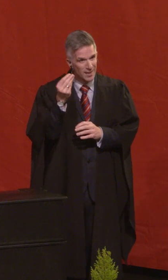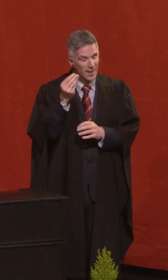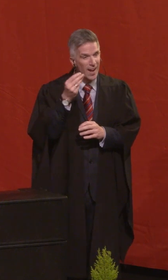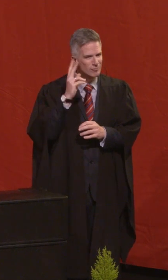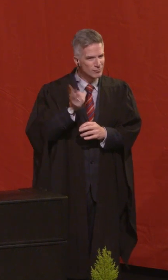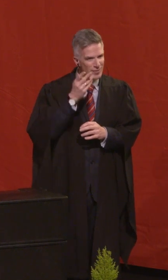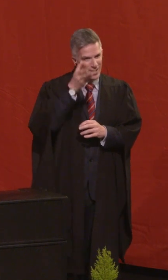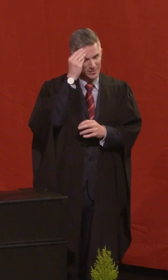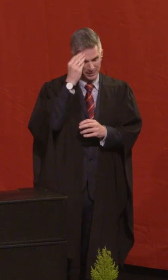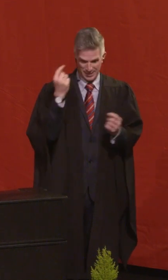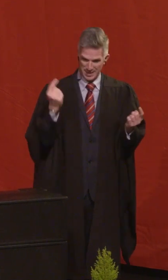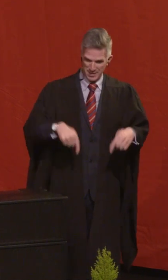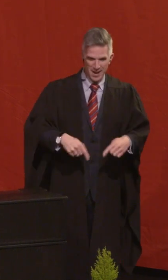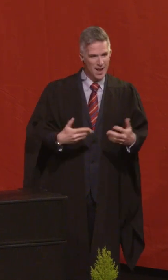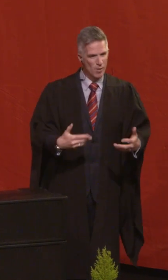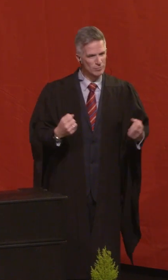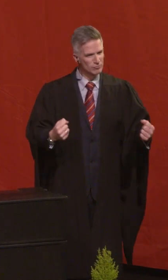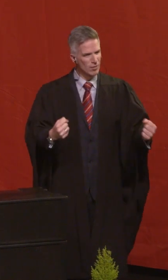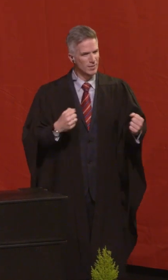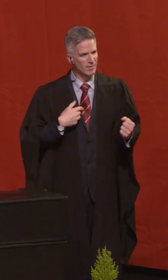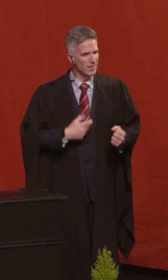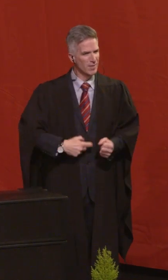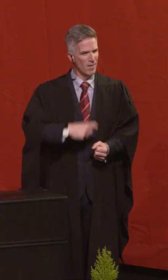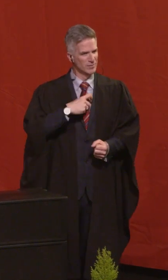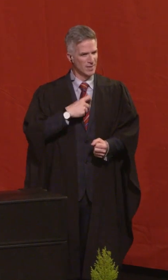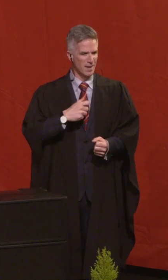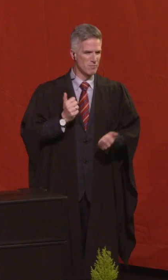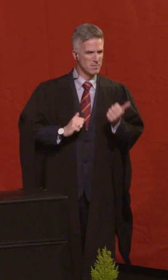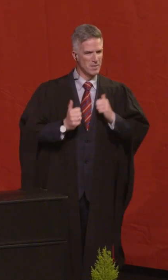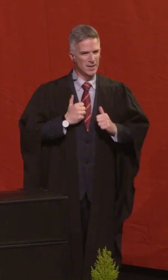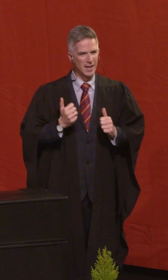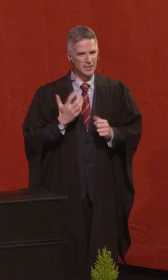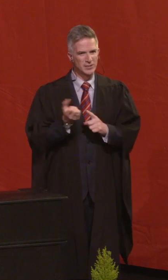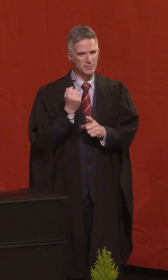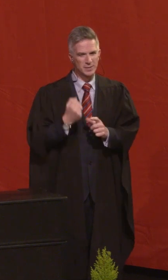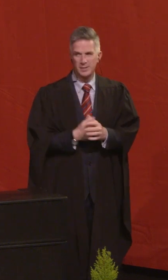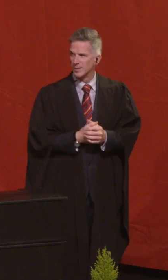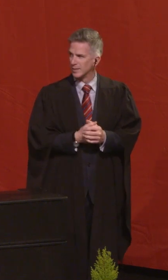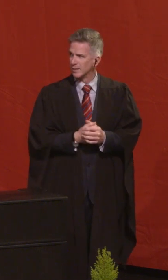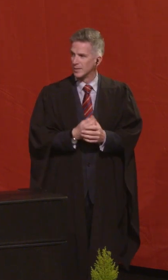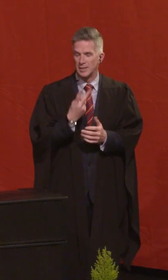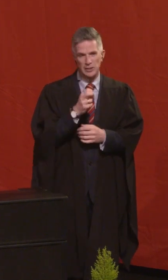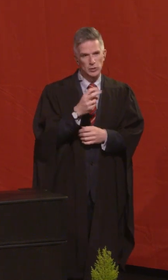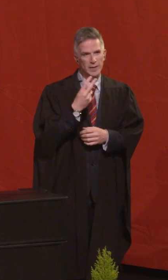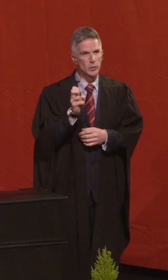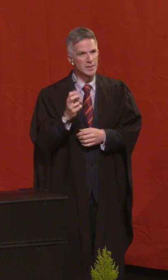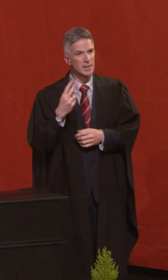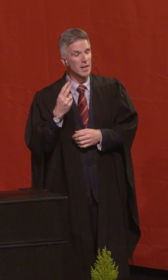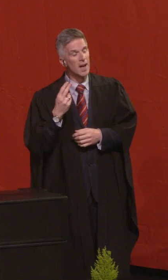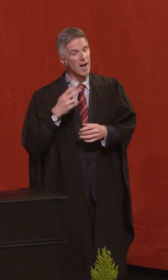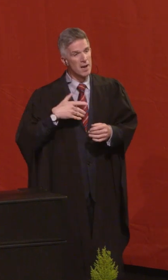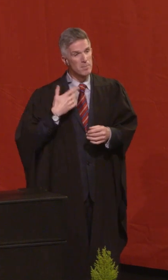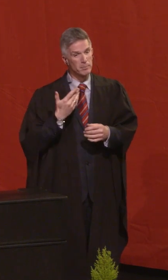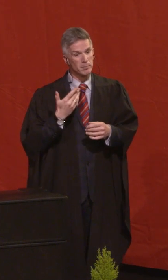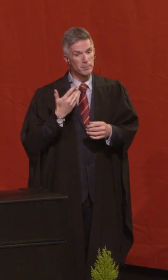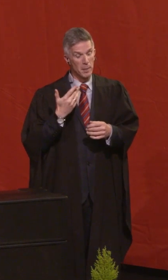standing strong, confident, and proud of my achievement. In 2020, I completed my